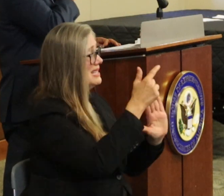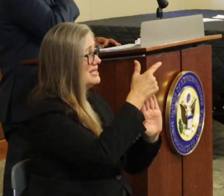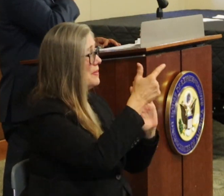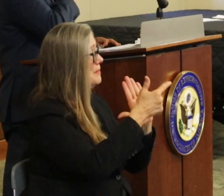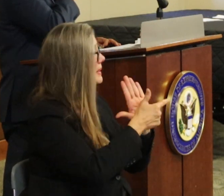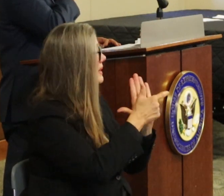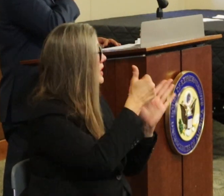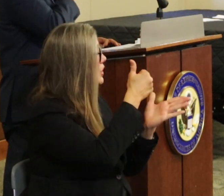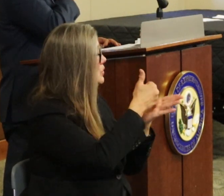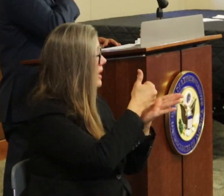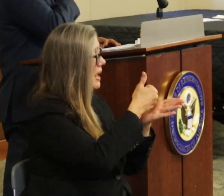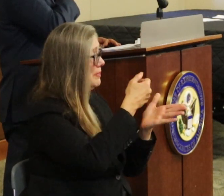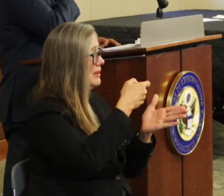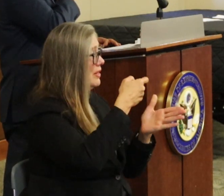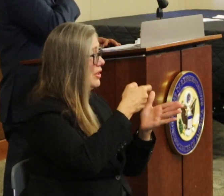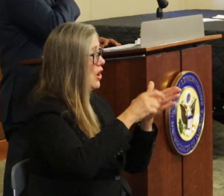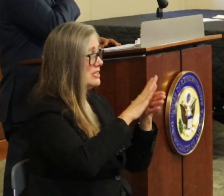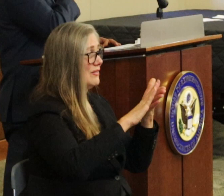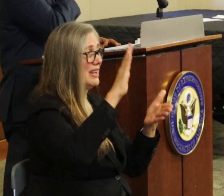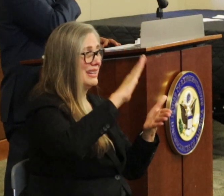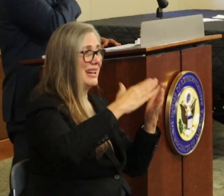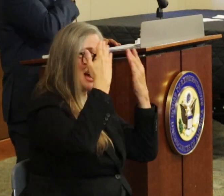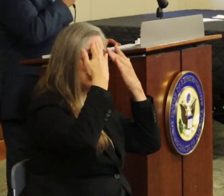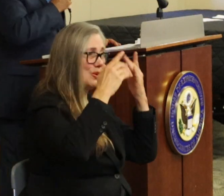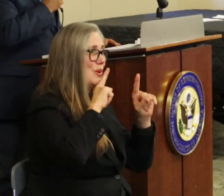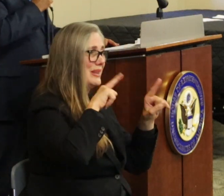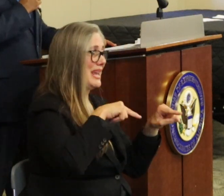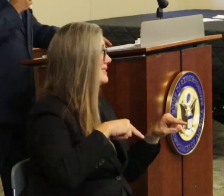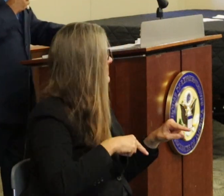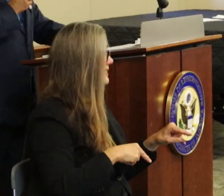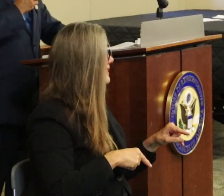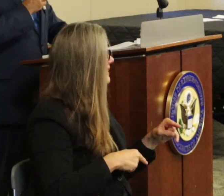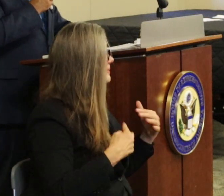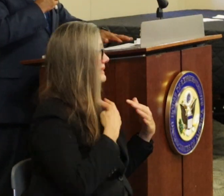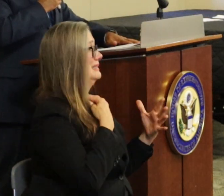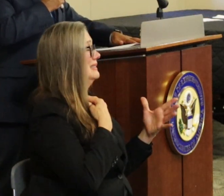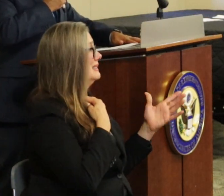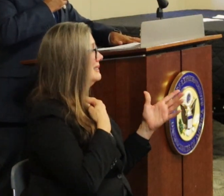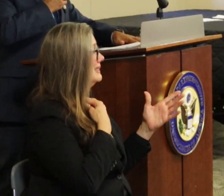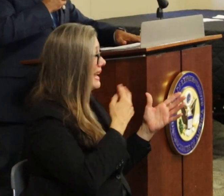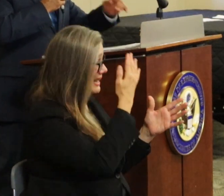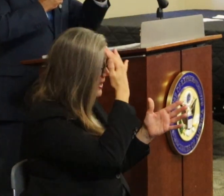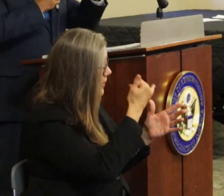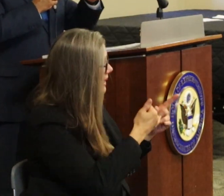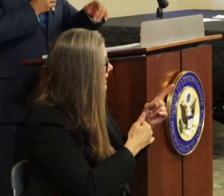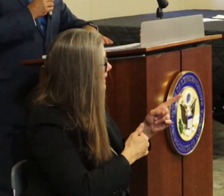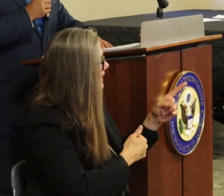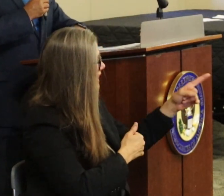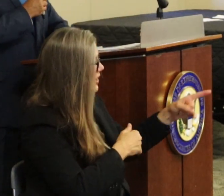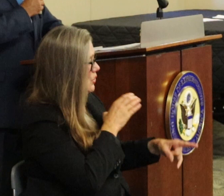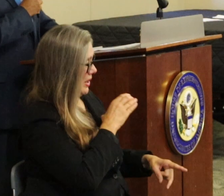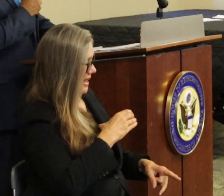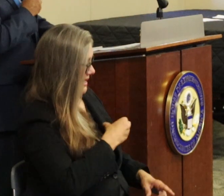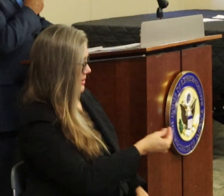to, I don't know. I don't know what the answer is. That's why. Yeah. Well, I know why you're asking. You're saying you're the one in Congress,